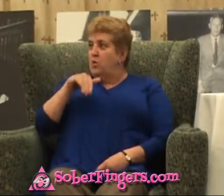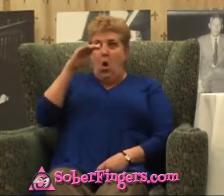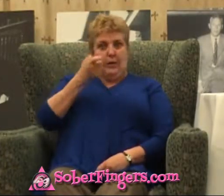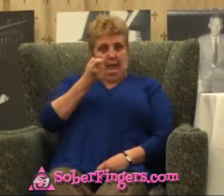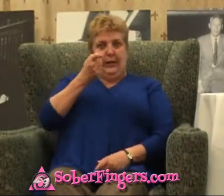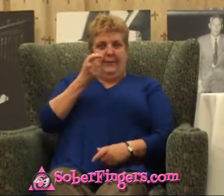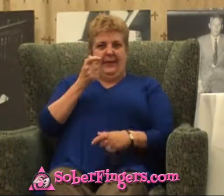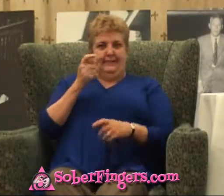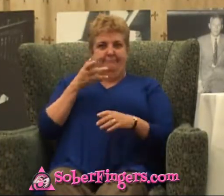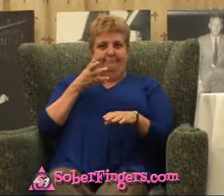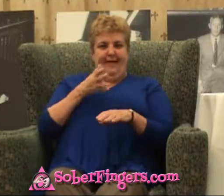about 2'3".